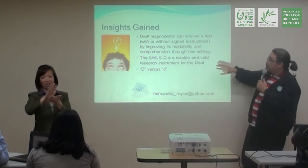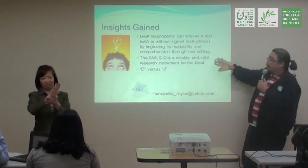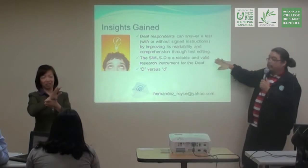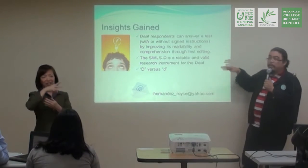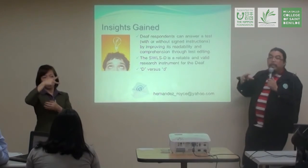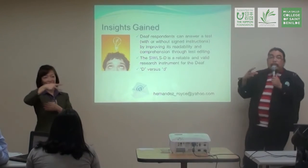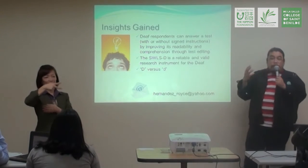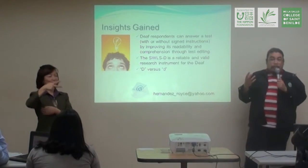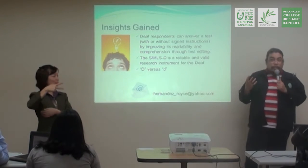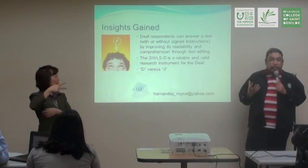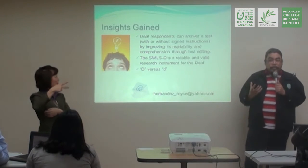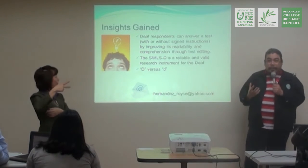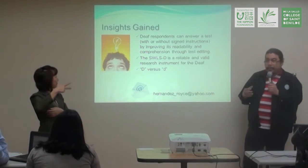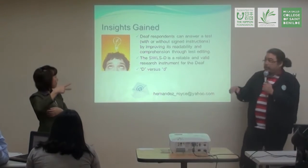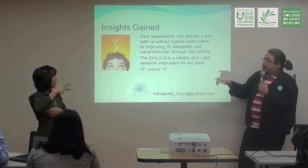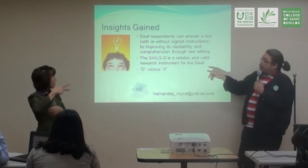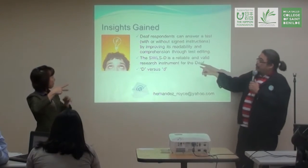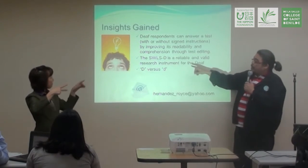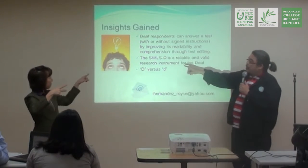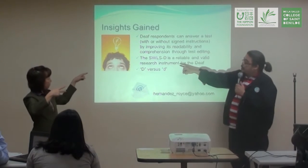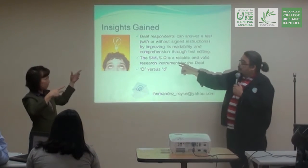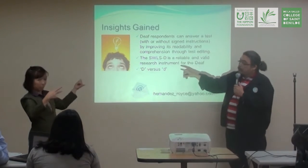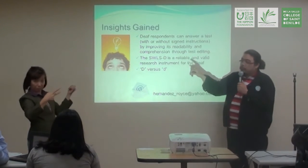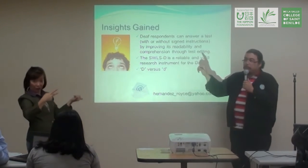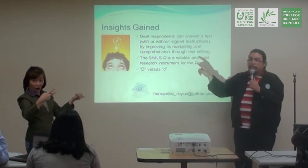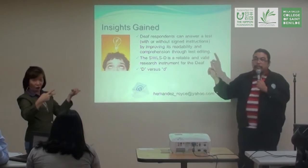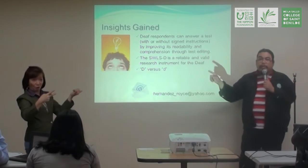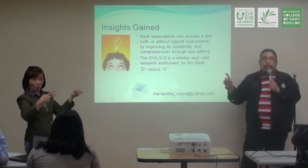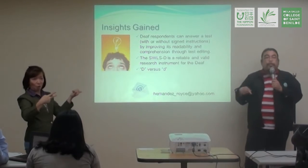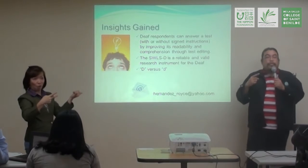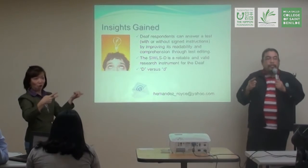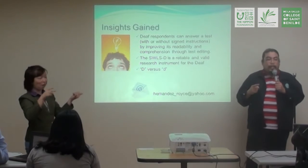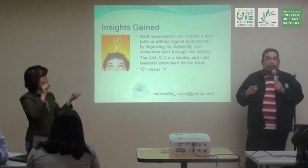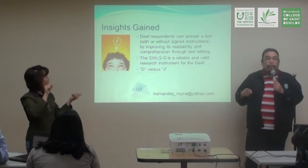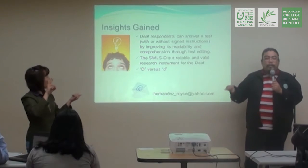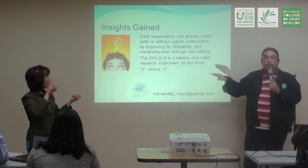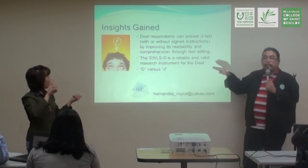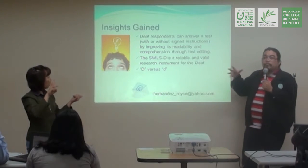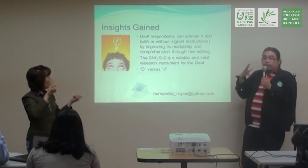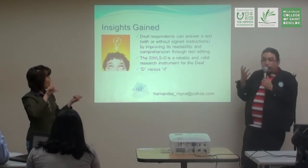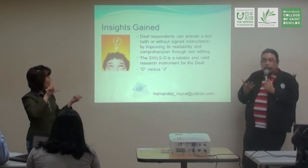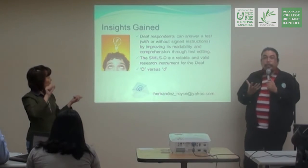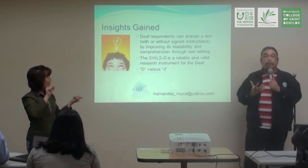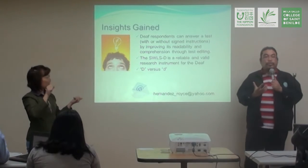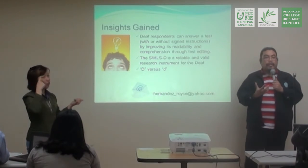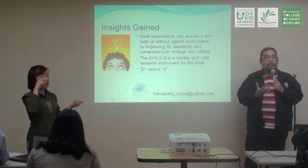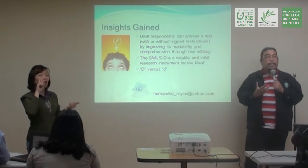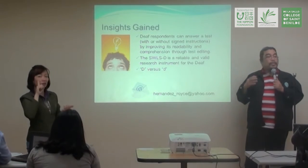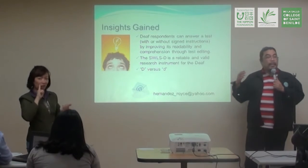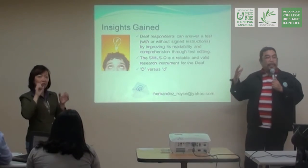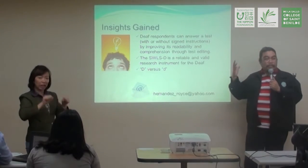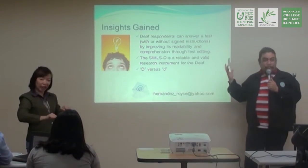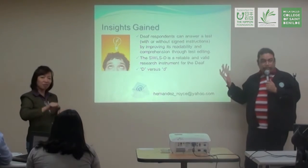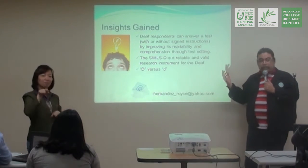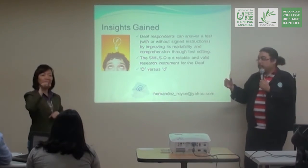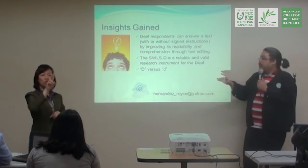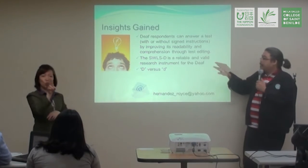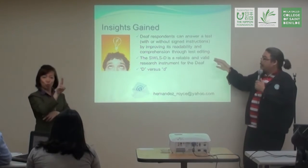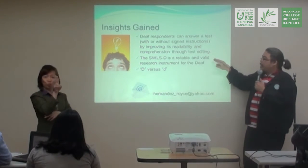Second one, well, the current Satisfactionw LifeScale for the deaf, we can use it